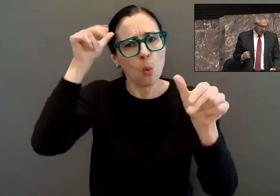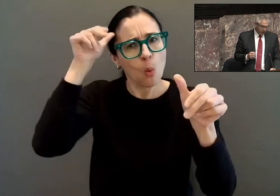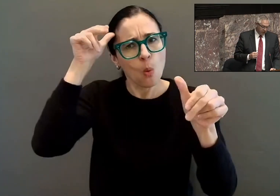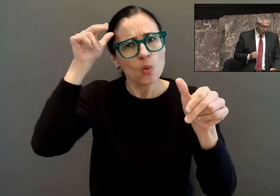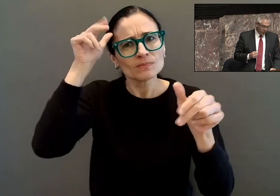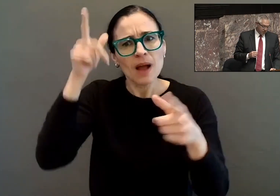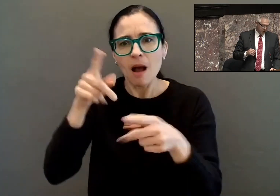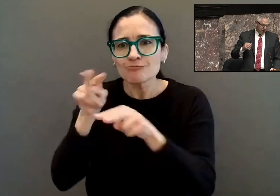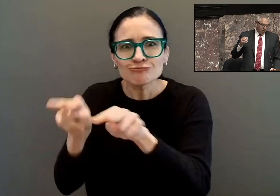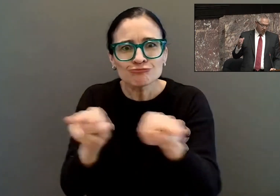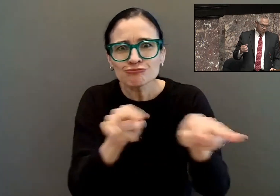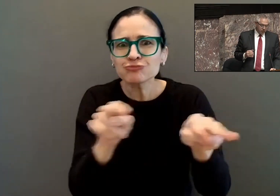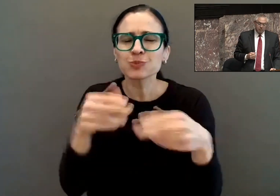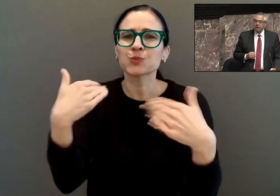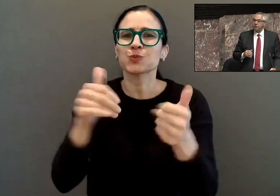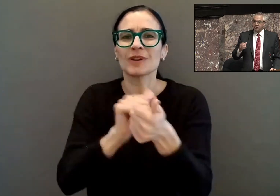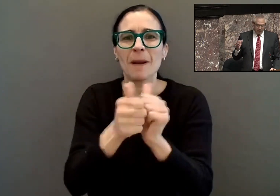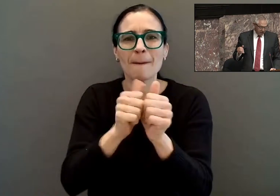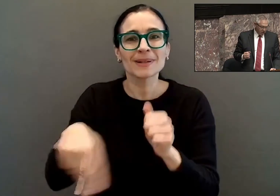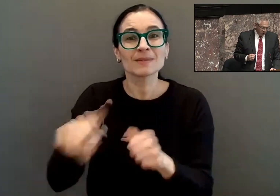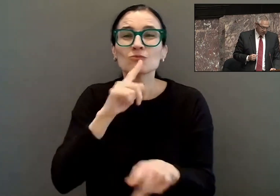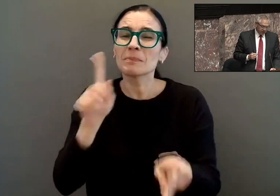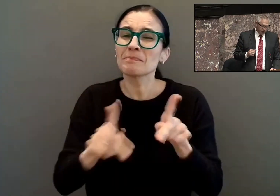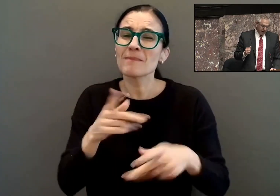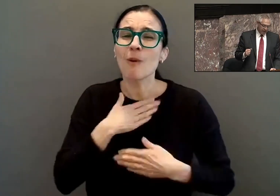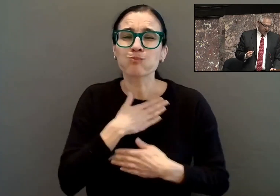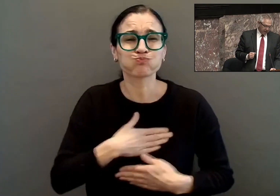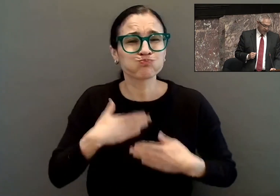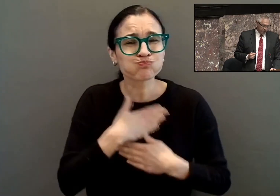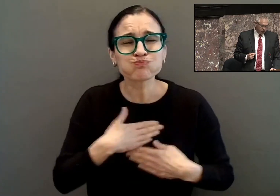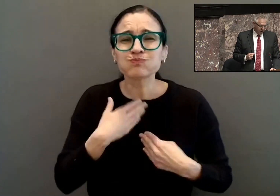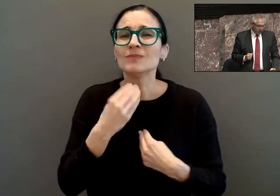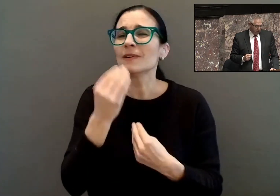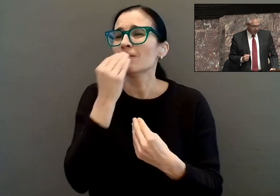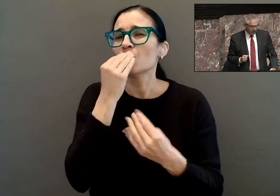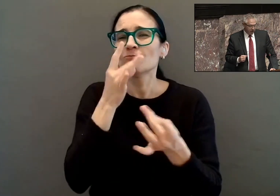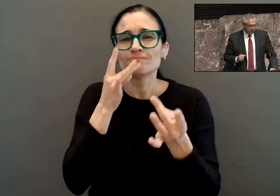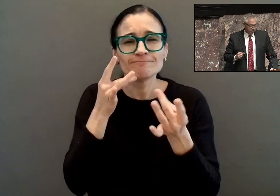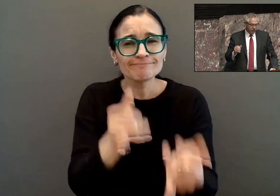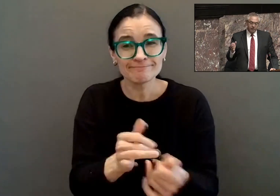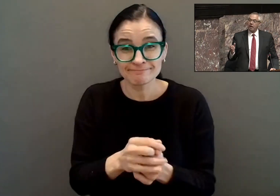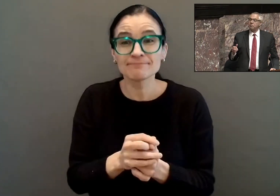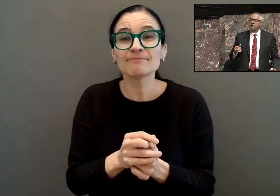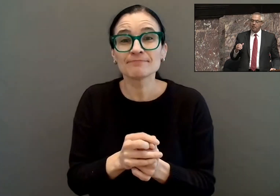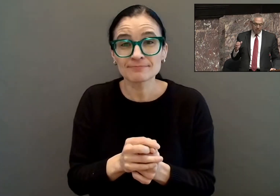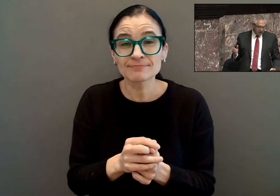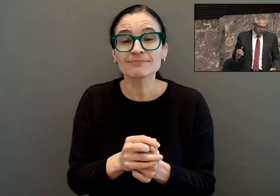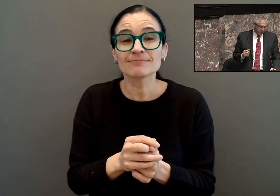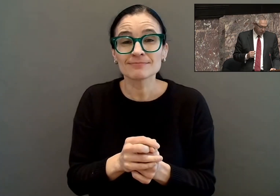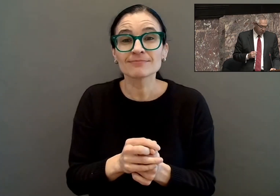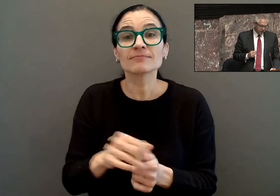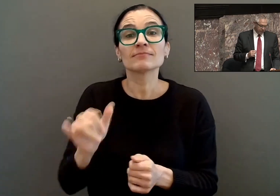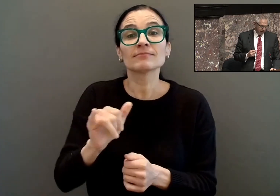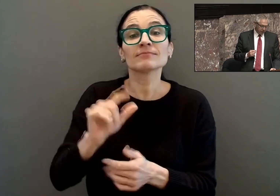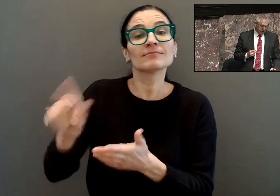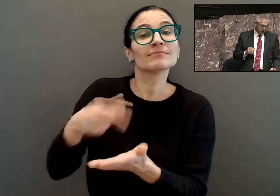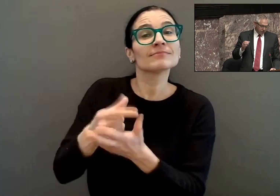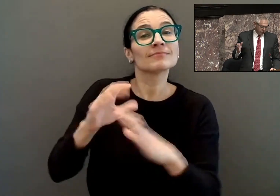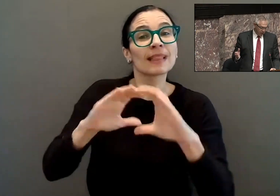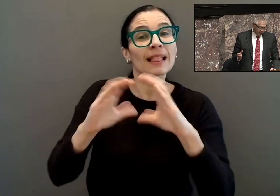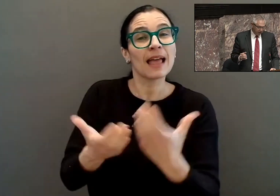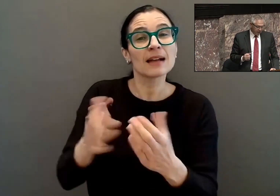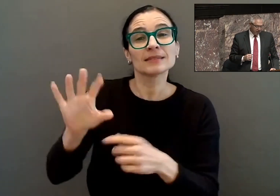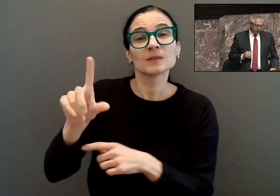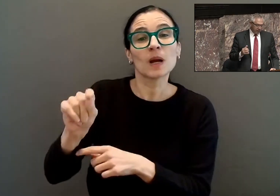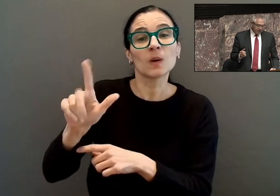food by the Iron Horse. Also, the Peter Skeen Ogden grad class of 2025 was serving up some amazing food as a fundraiser